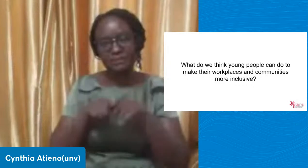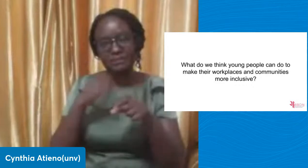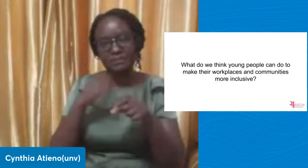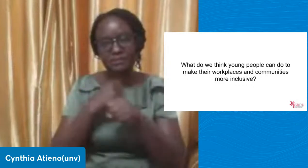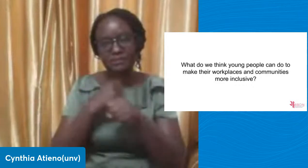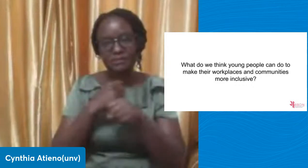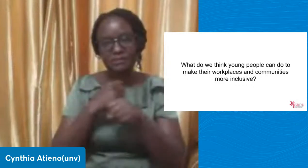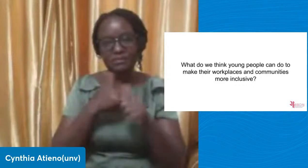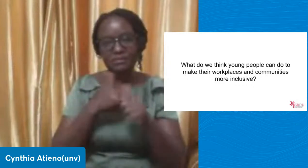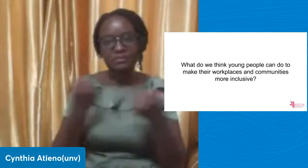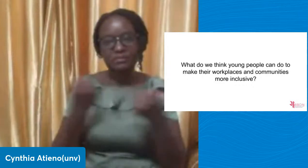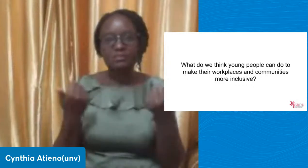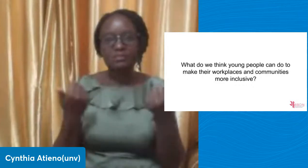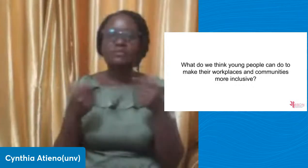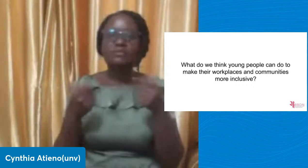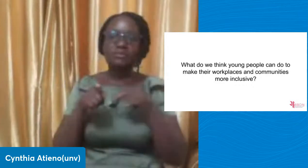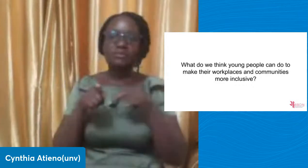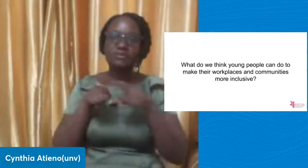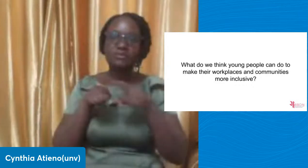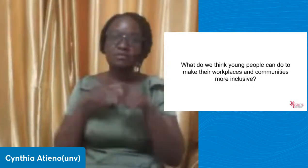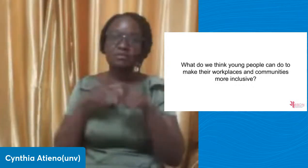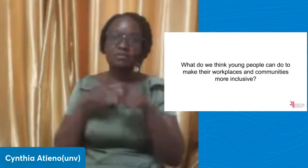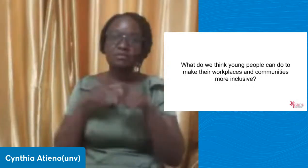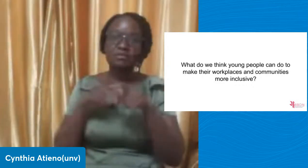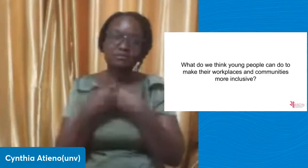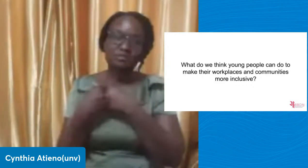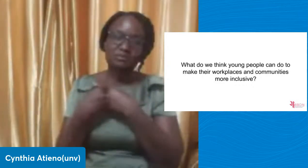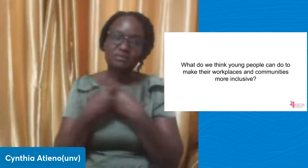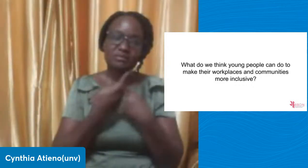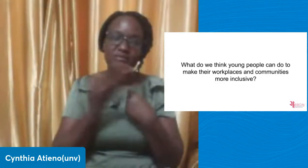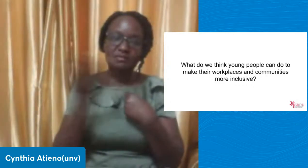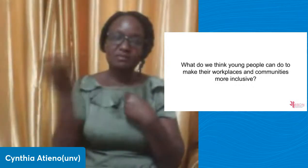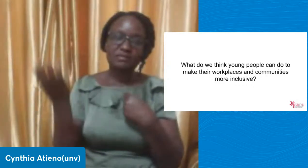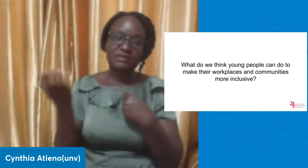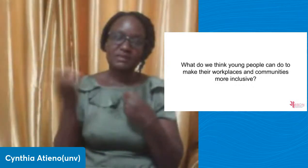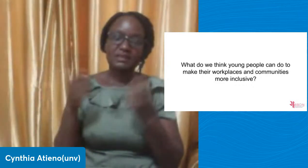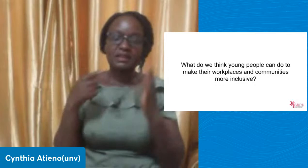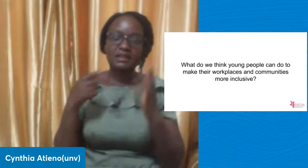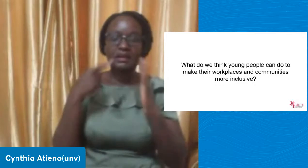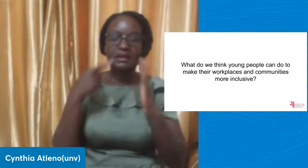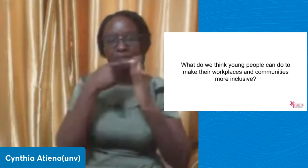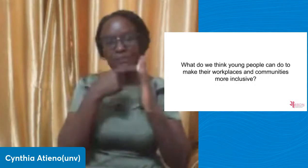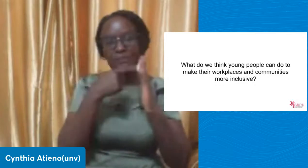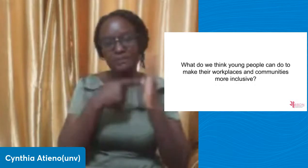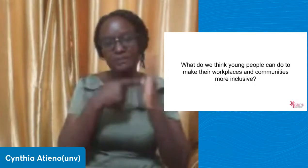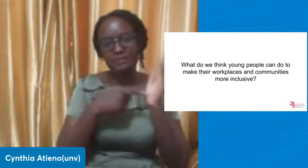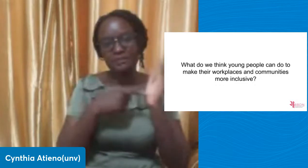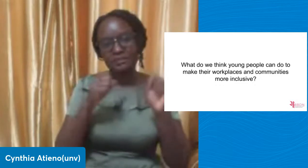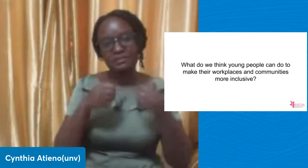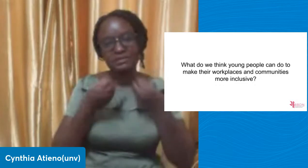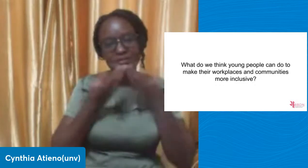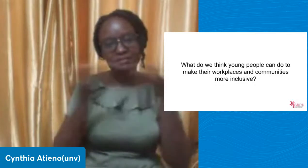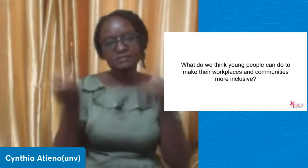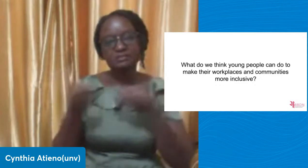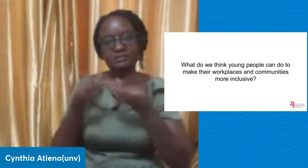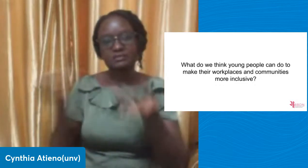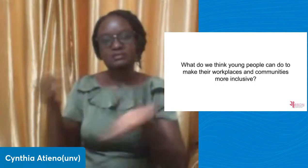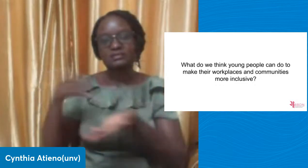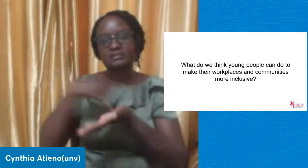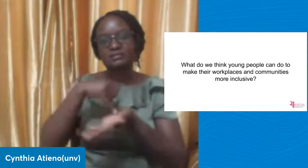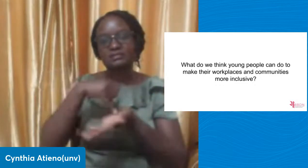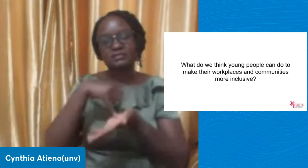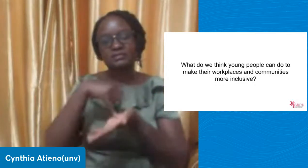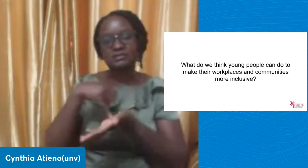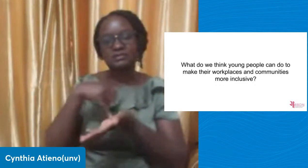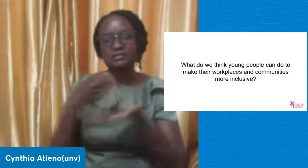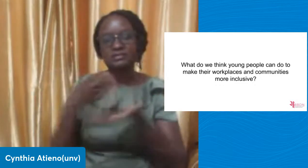stereotypes and advocate for policies and practices that promote inclusivity, such as inclusion, inclusive hiring